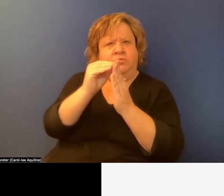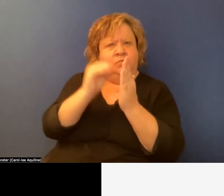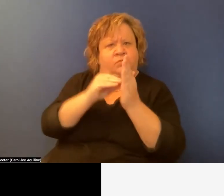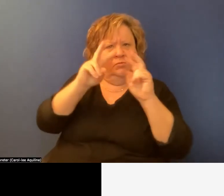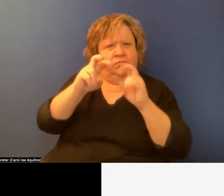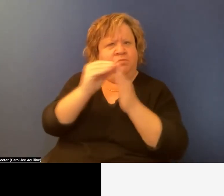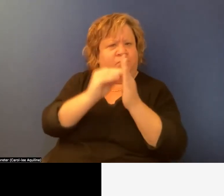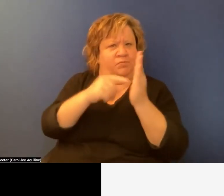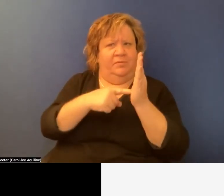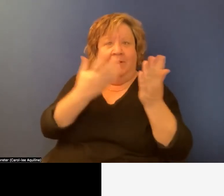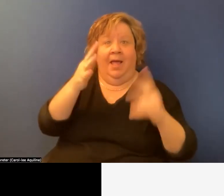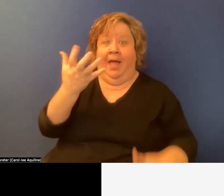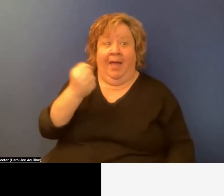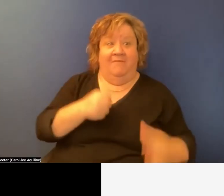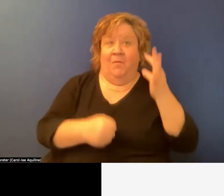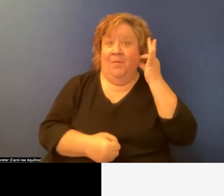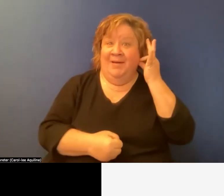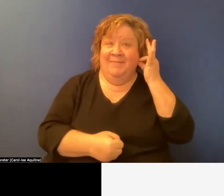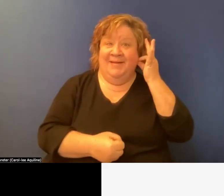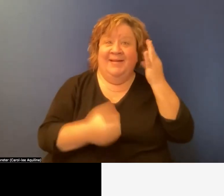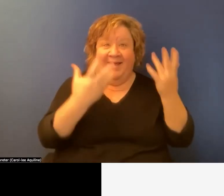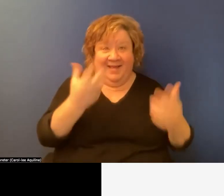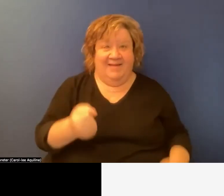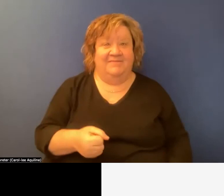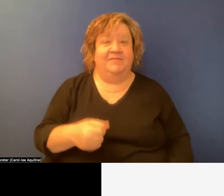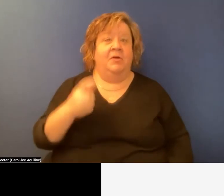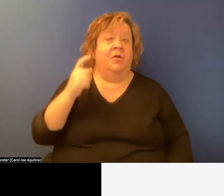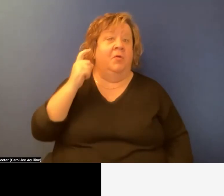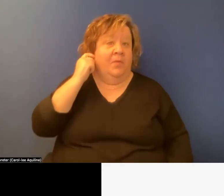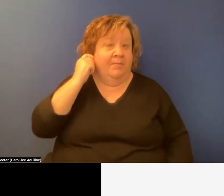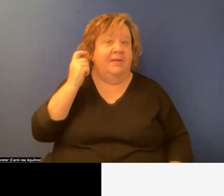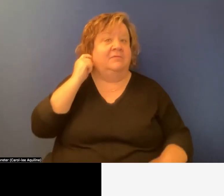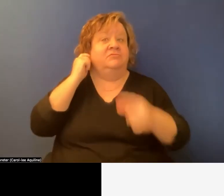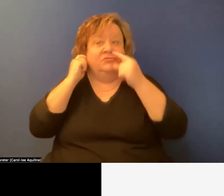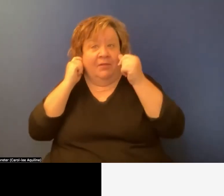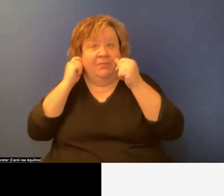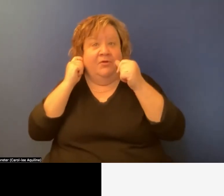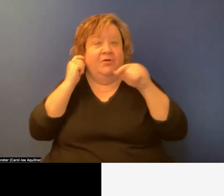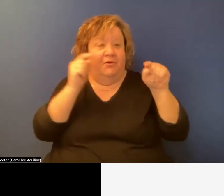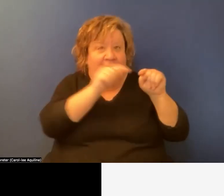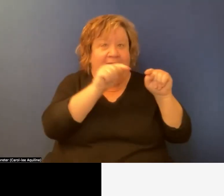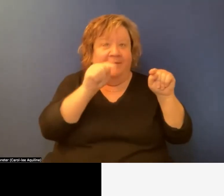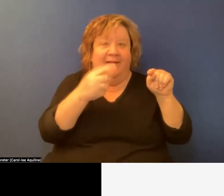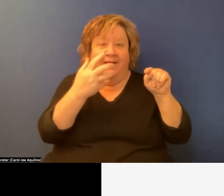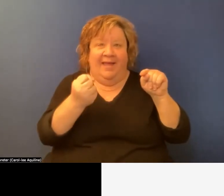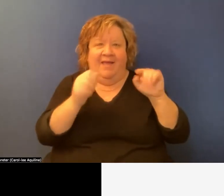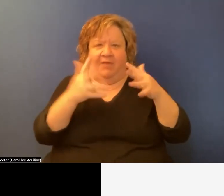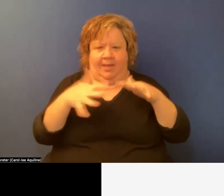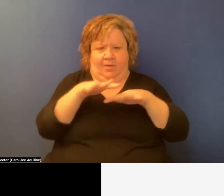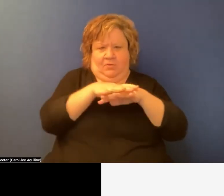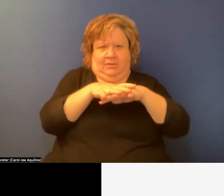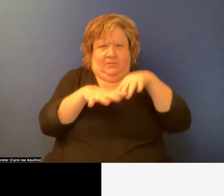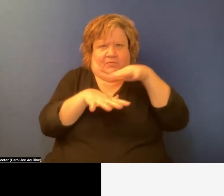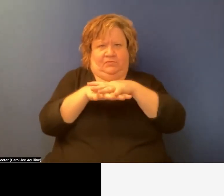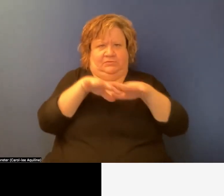on also women and gender intersectional area and other intersectional area that we spoke about. And that would be my plea today to all of